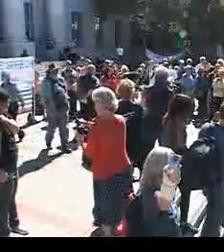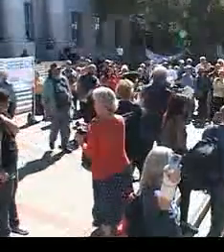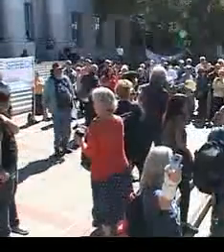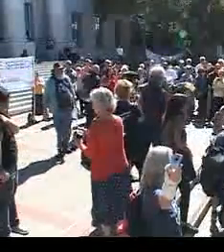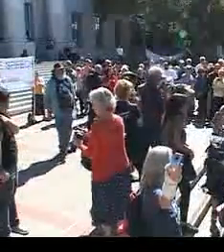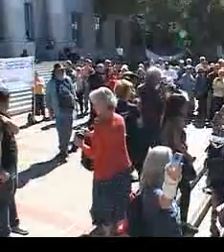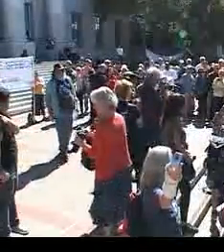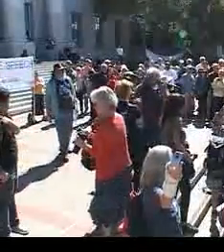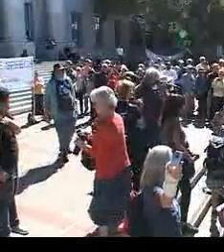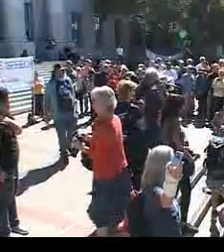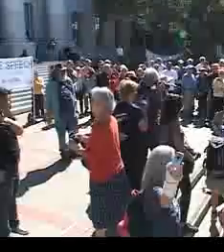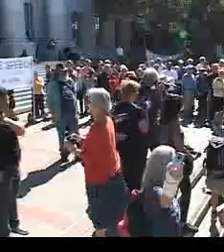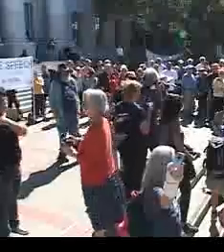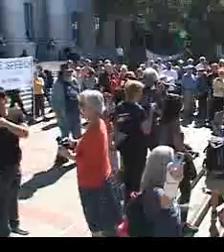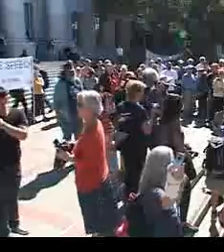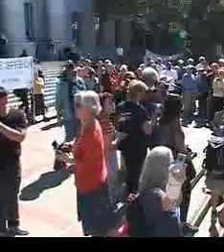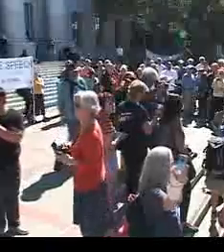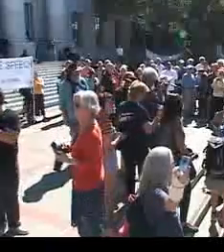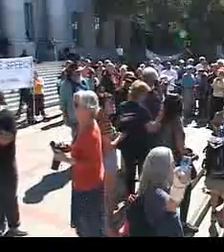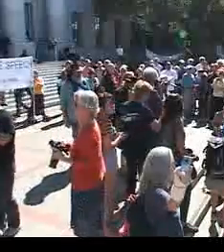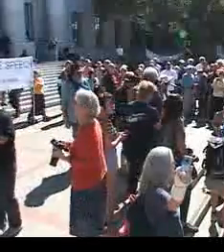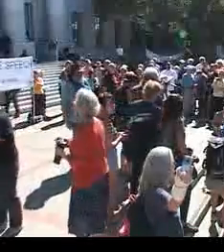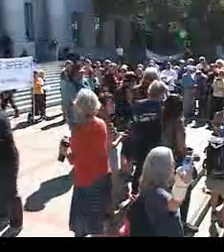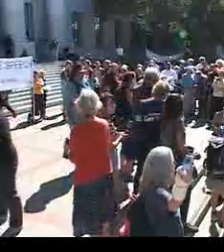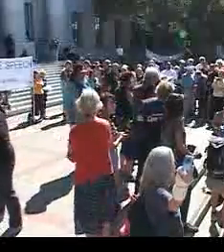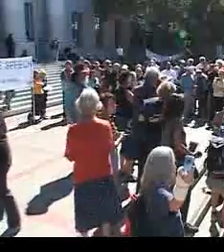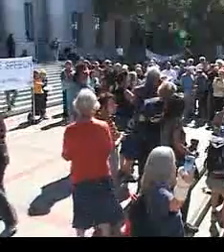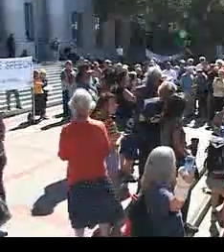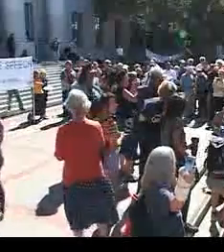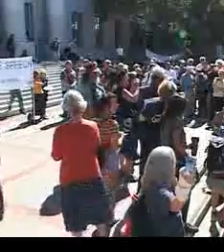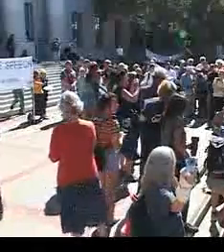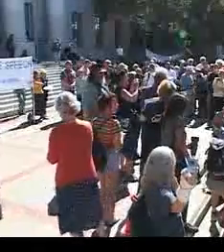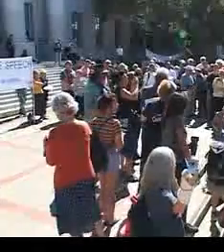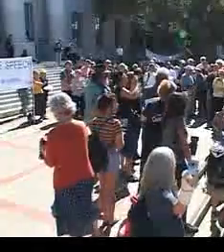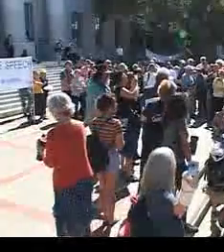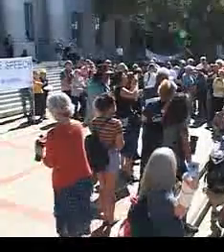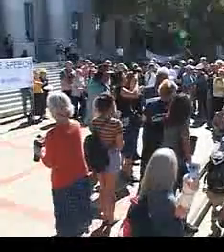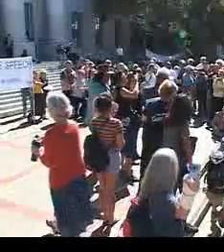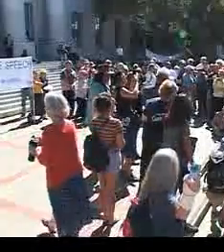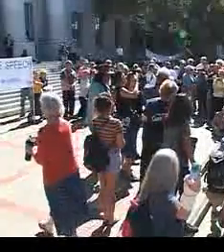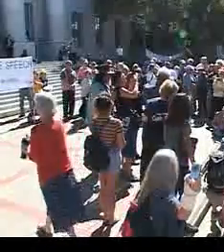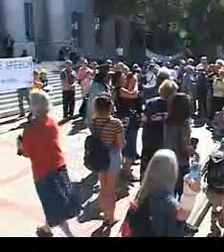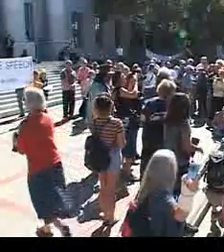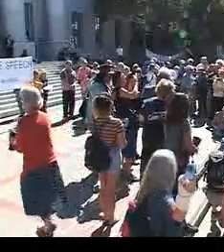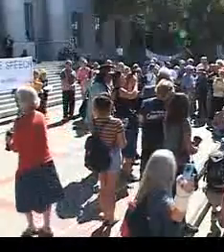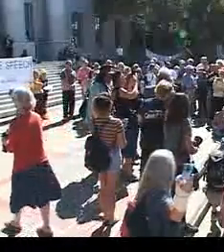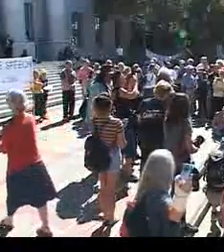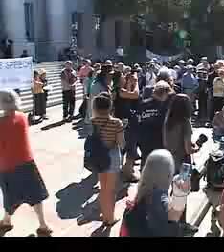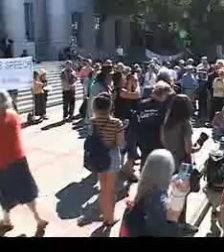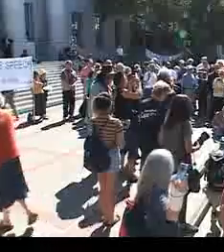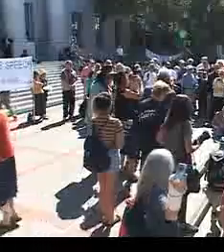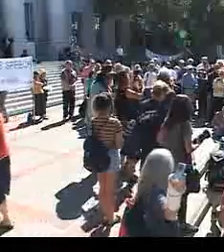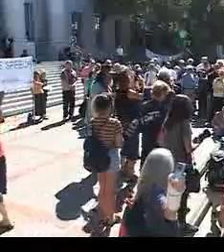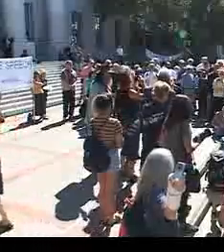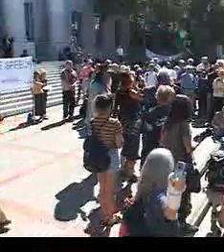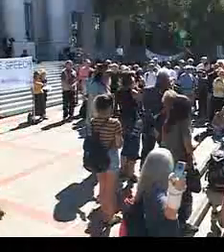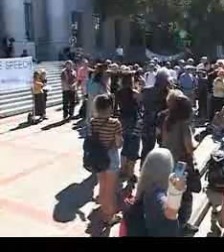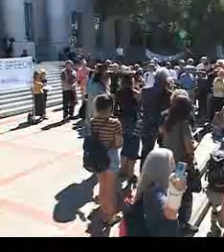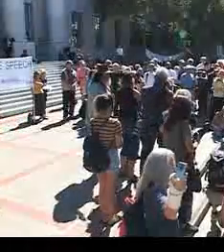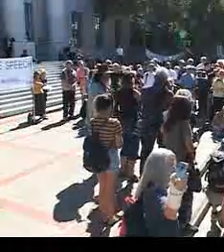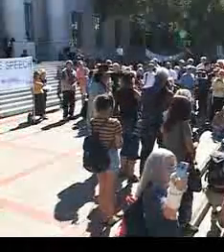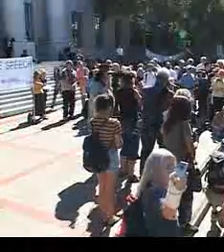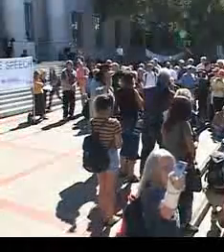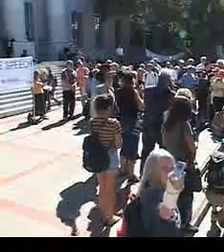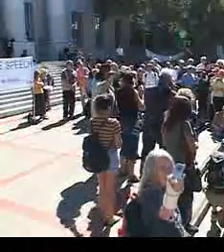campus, middle of Sproul Plaza, put him in it, but somebody yelled, sit down, and a lot of